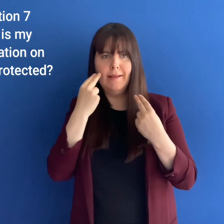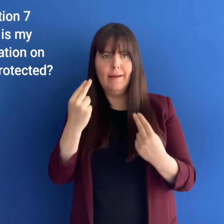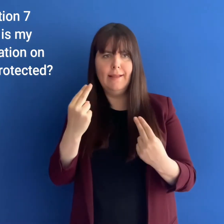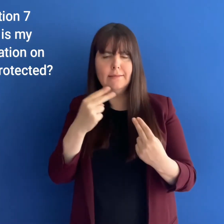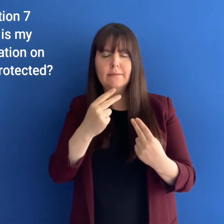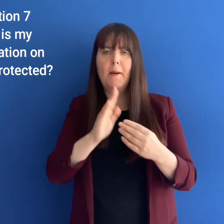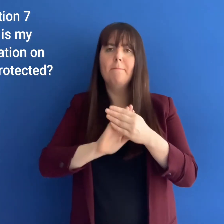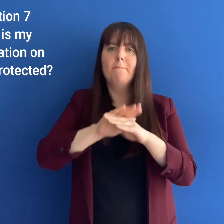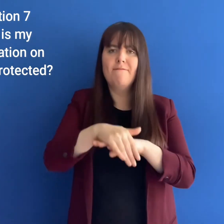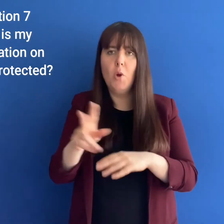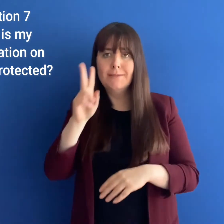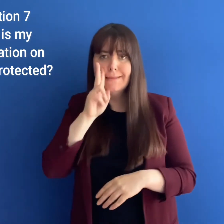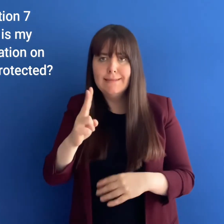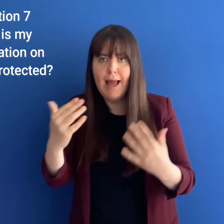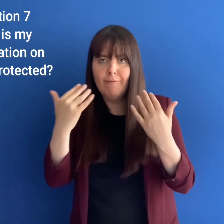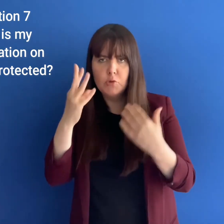it before they are allowed to see it.